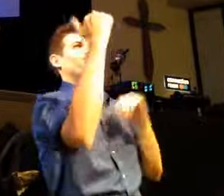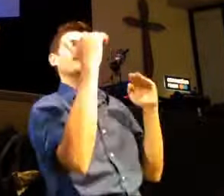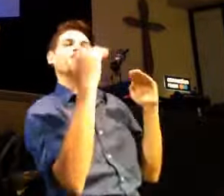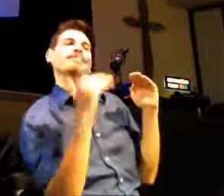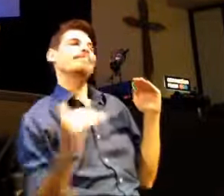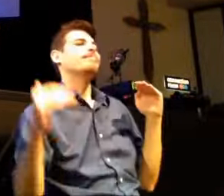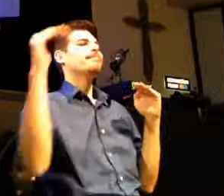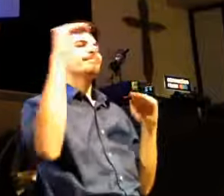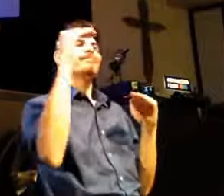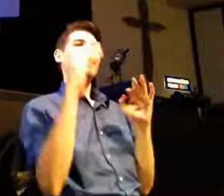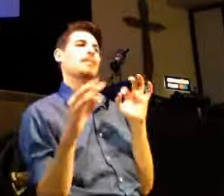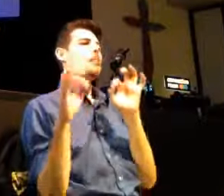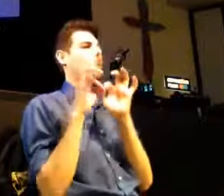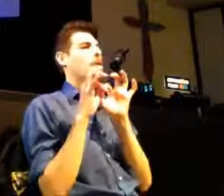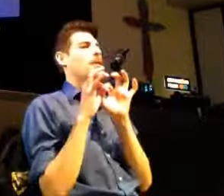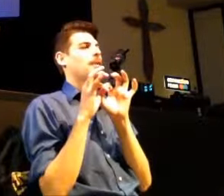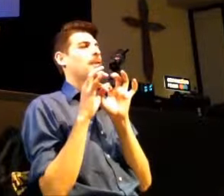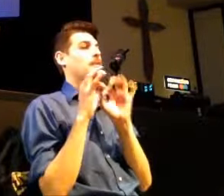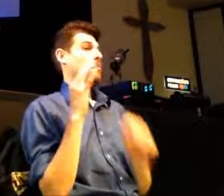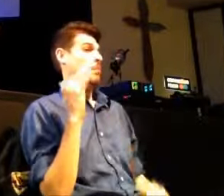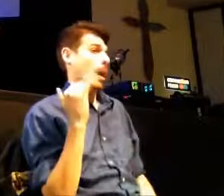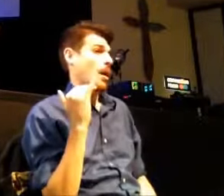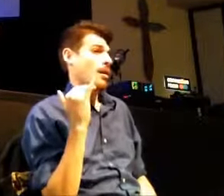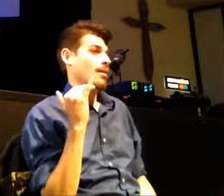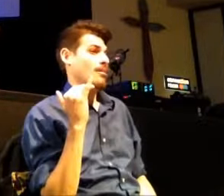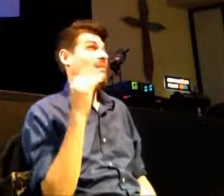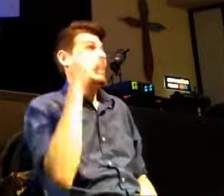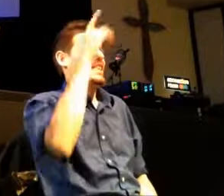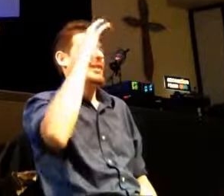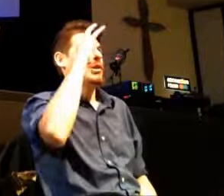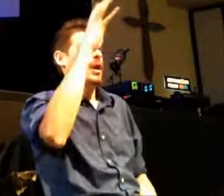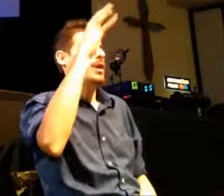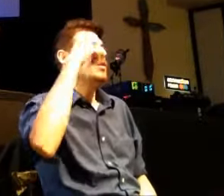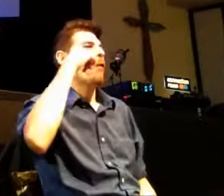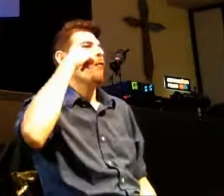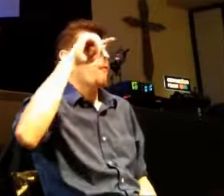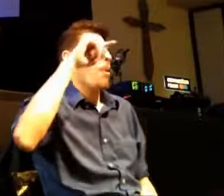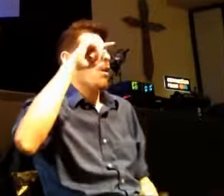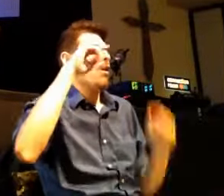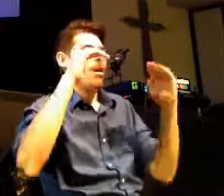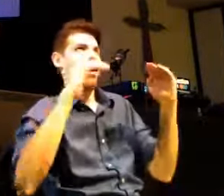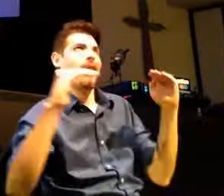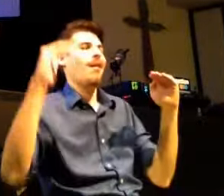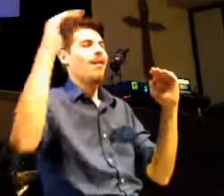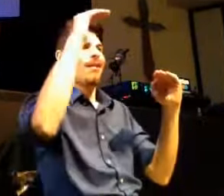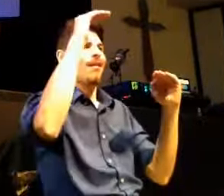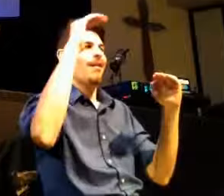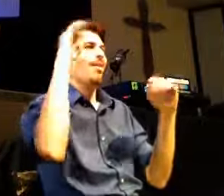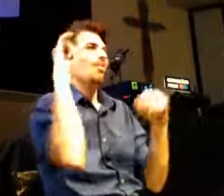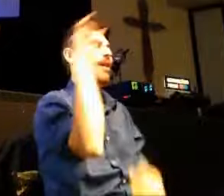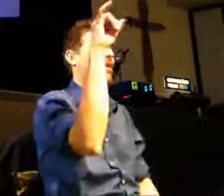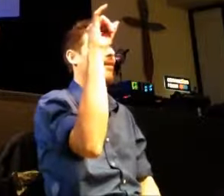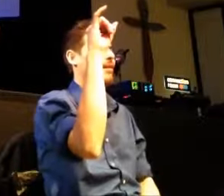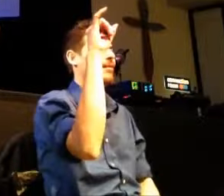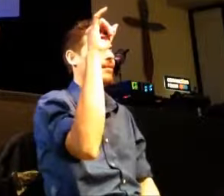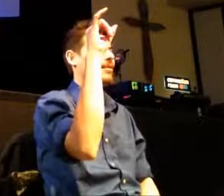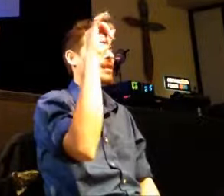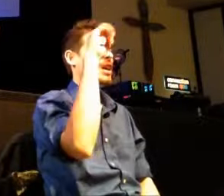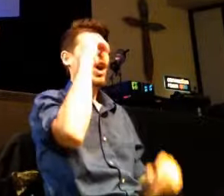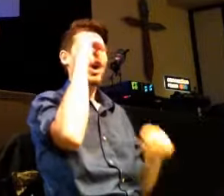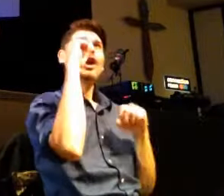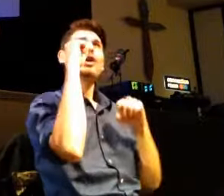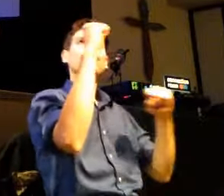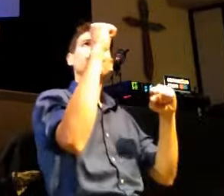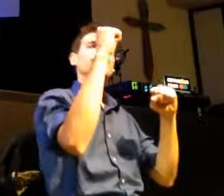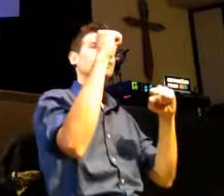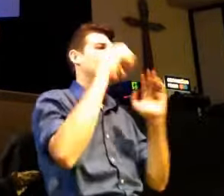God has made me for. And you know what? There's real risk in those things. To take courage isn't a magical formula for making it work.